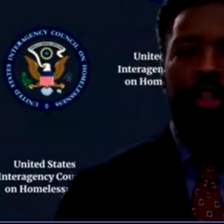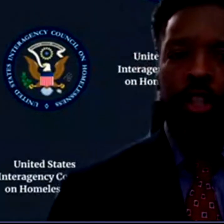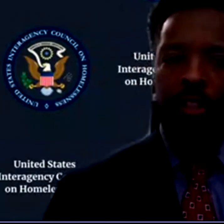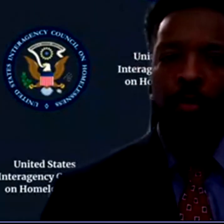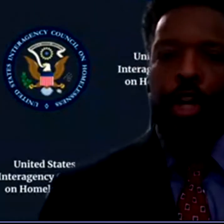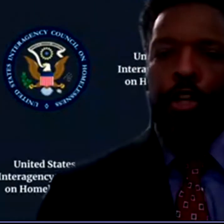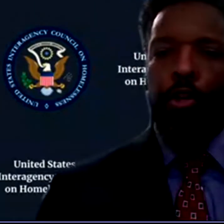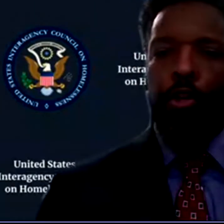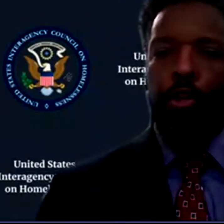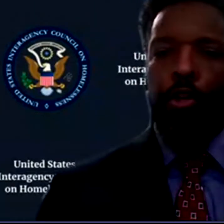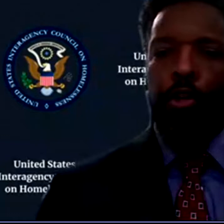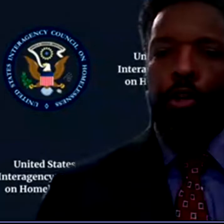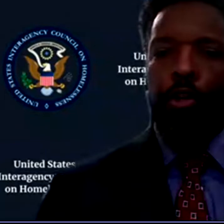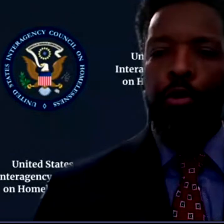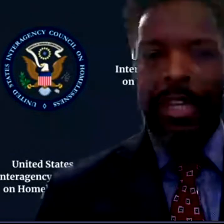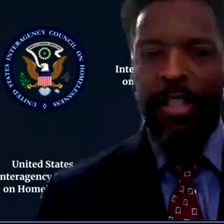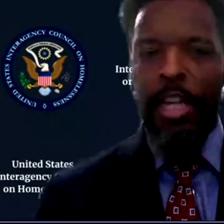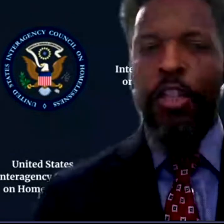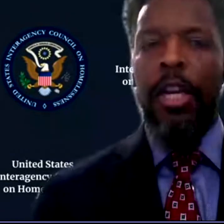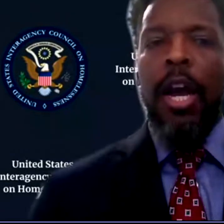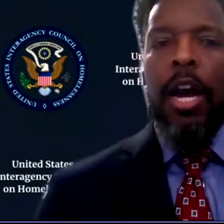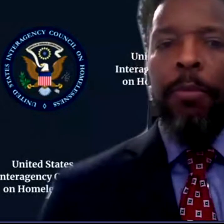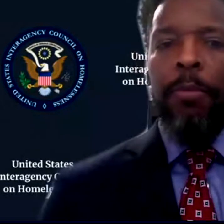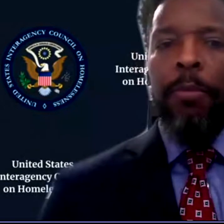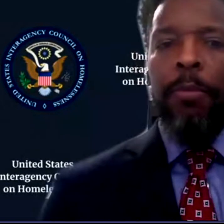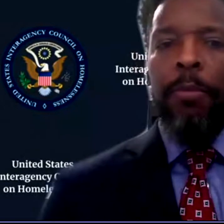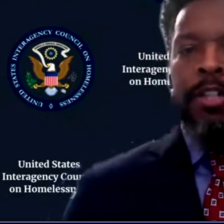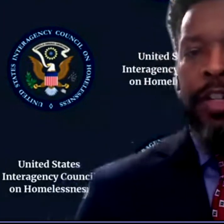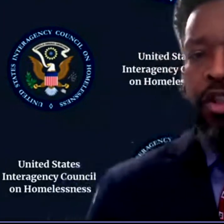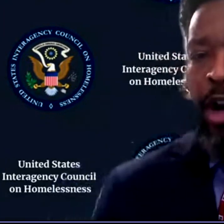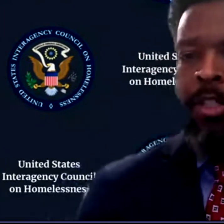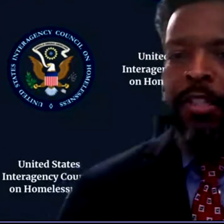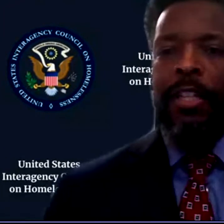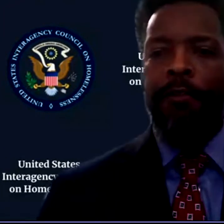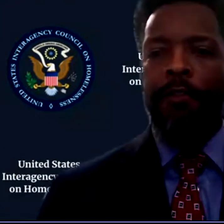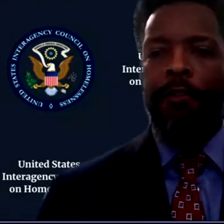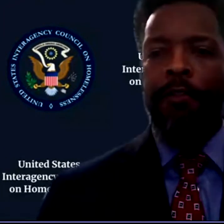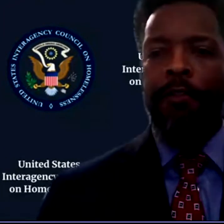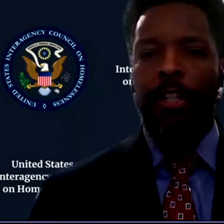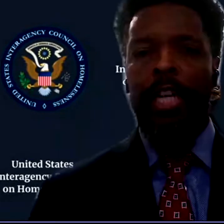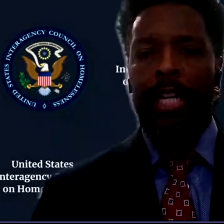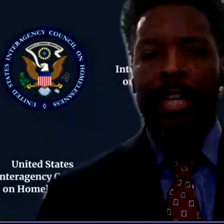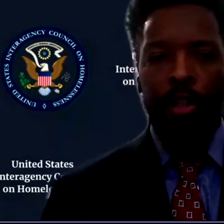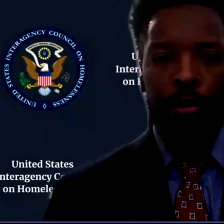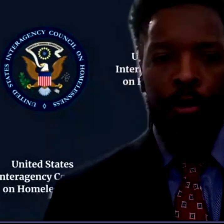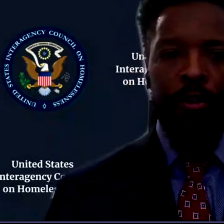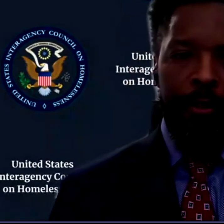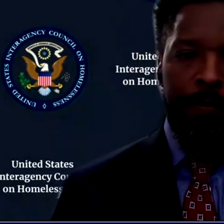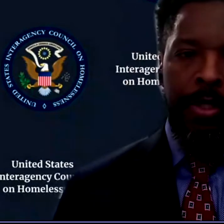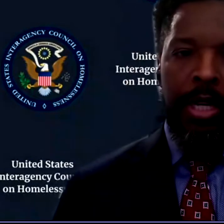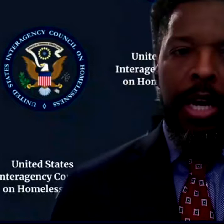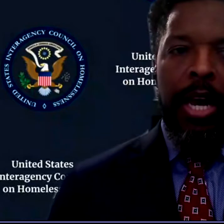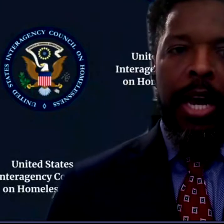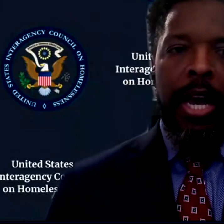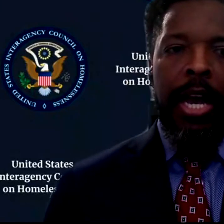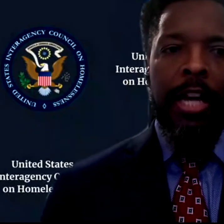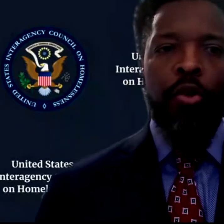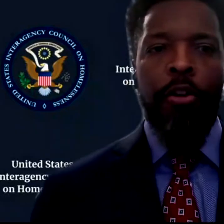Wright. She is somewhat new to USICH, but not to the issue of homelessness and definitely not to